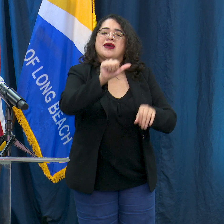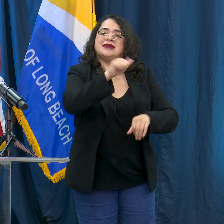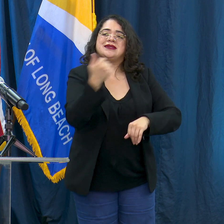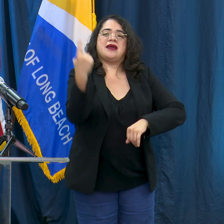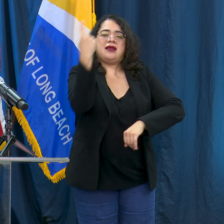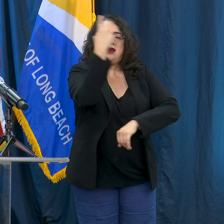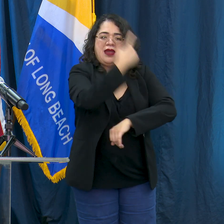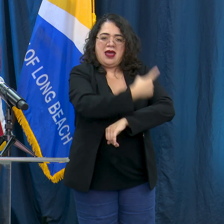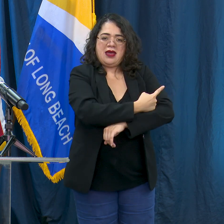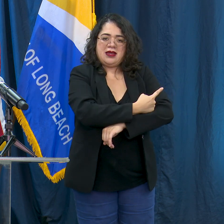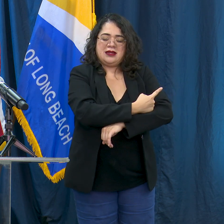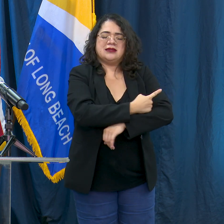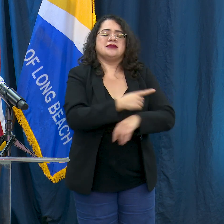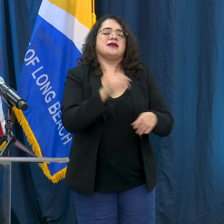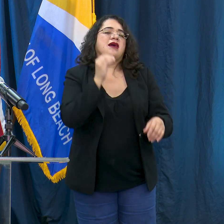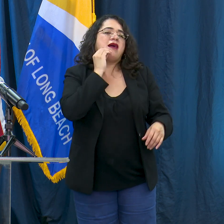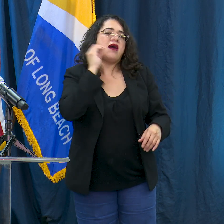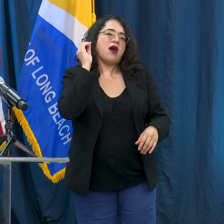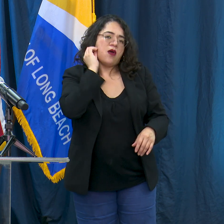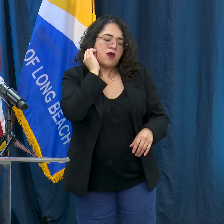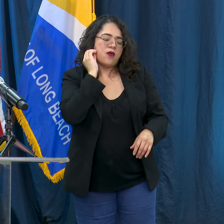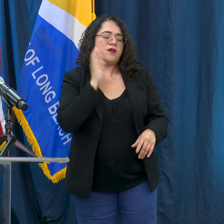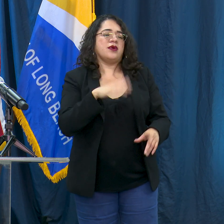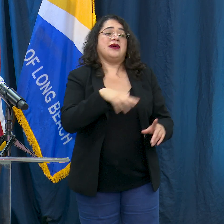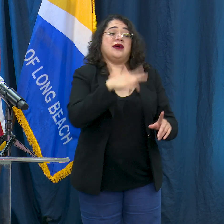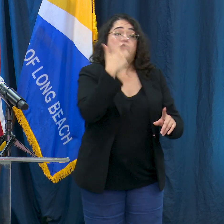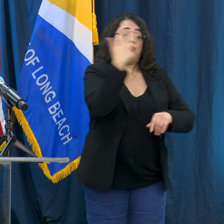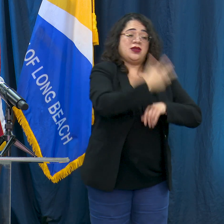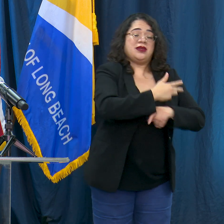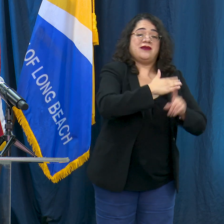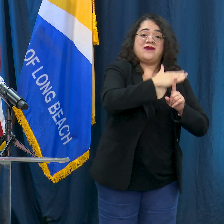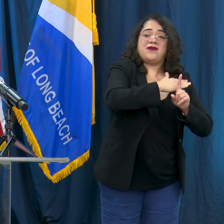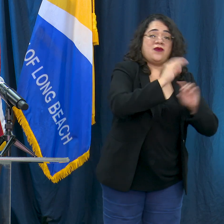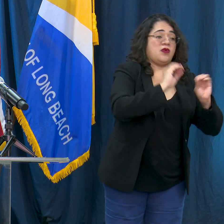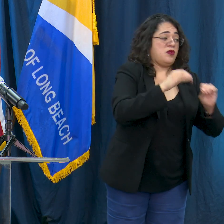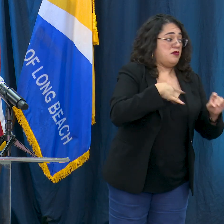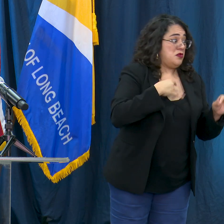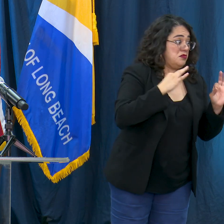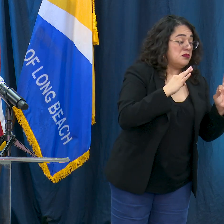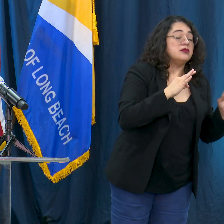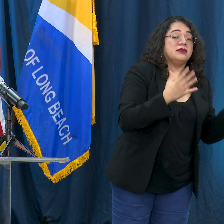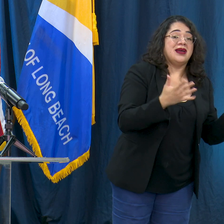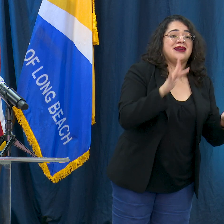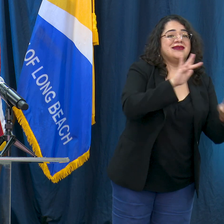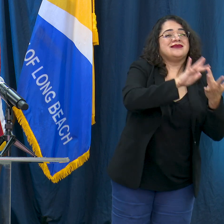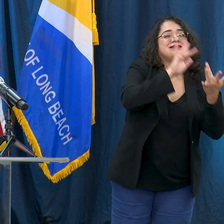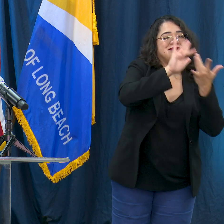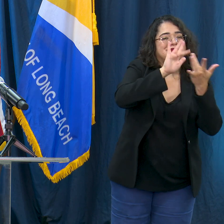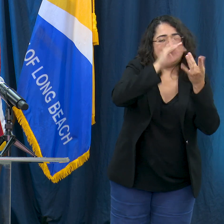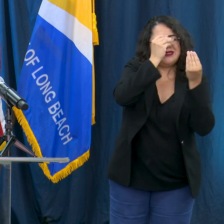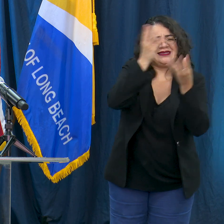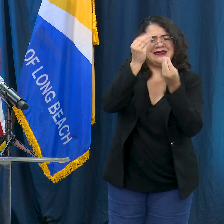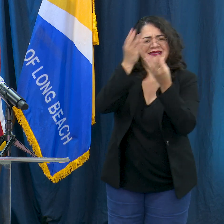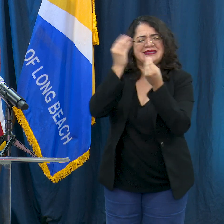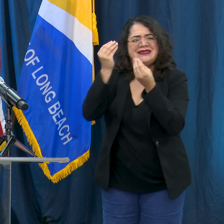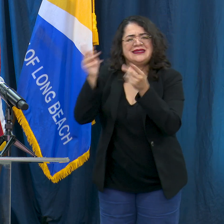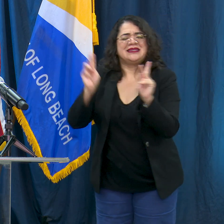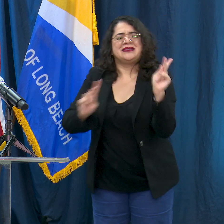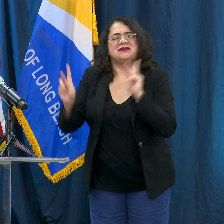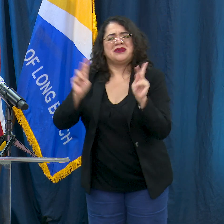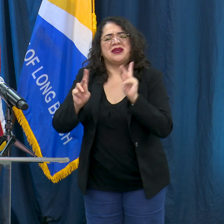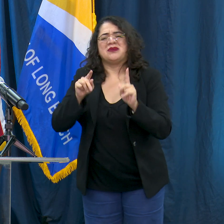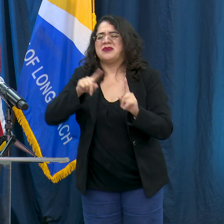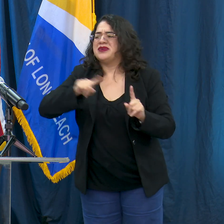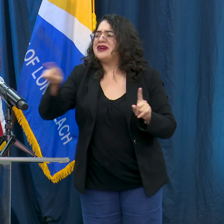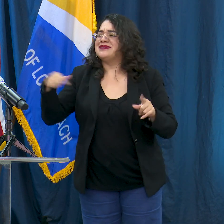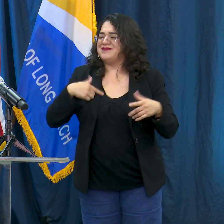days at home. You must also notify close contacts of their exposure, and then in turn, they would be asked to